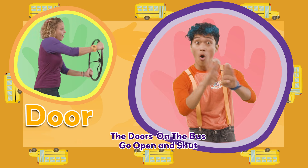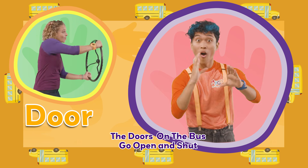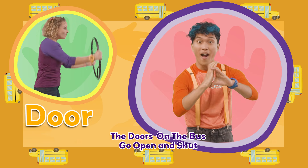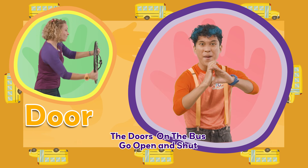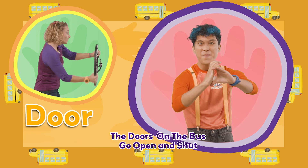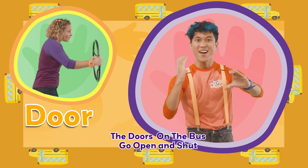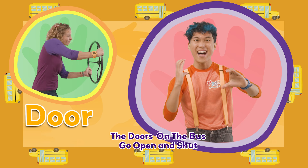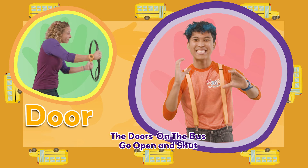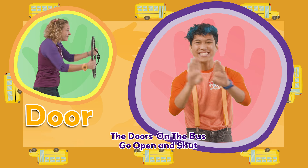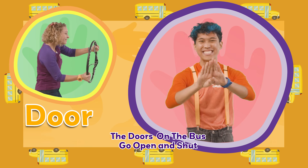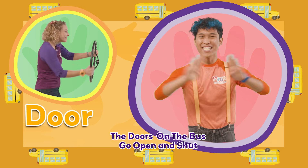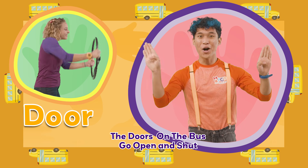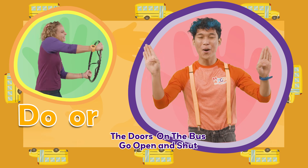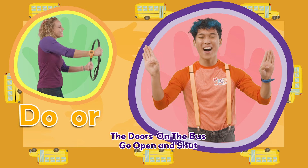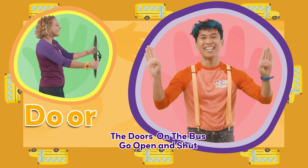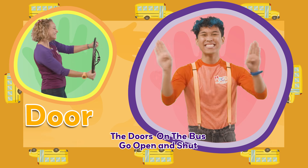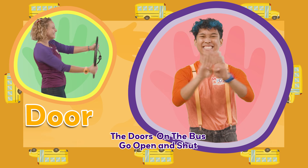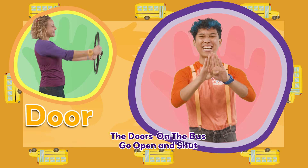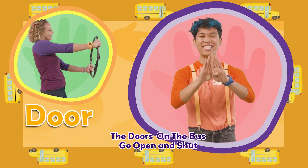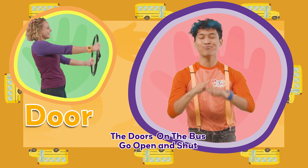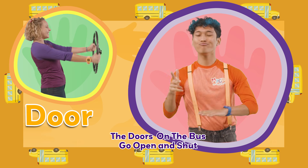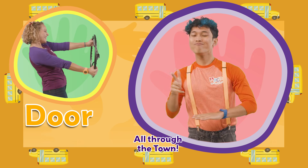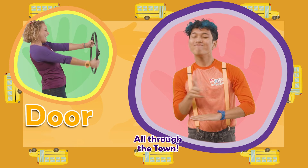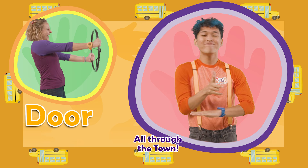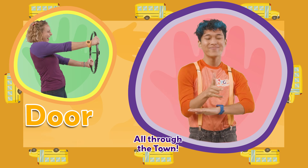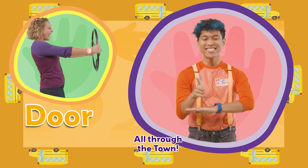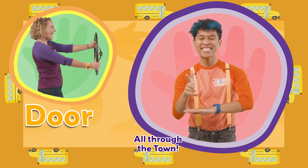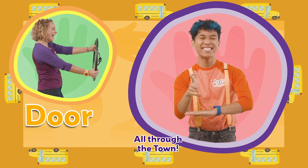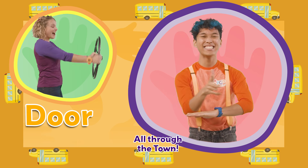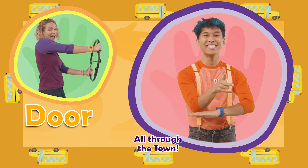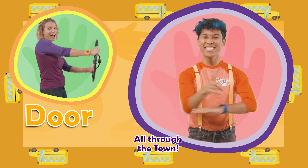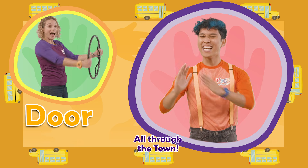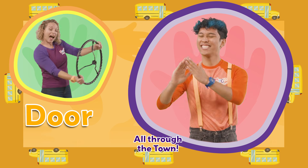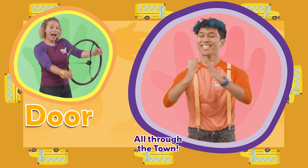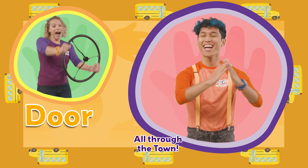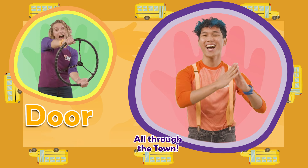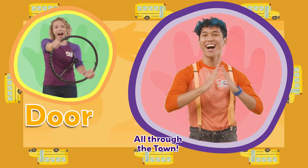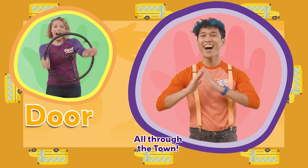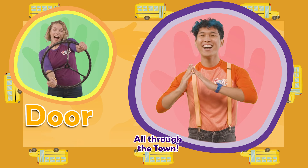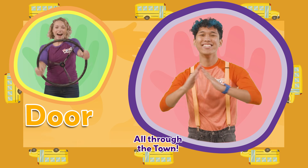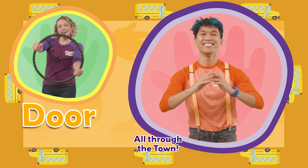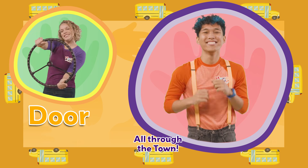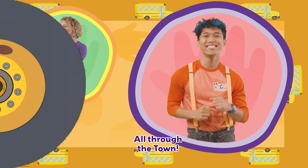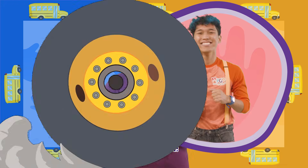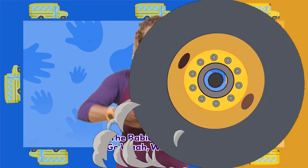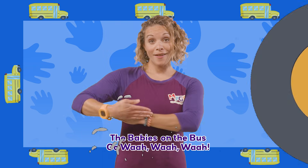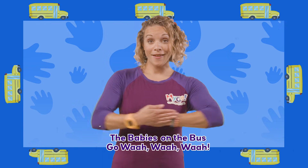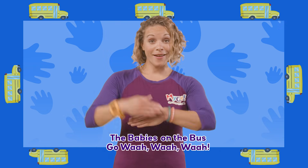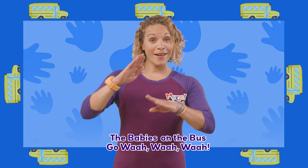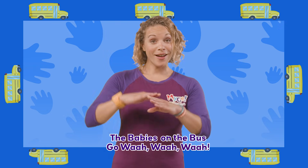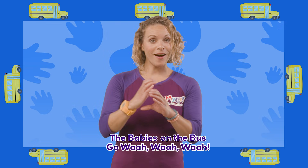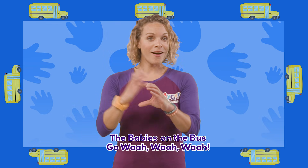The doors on the bus go open and shut, all through the town.